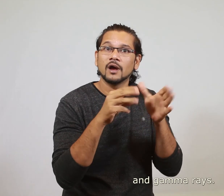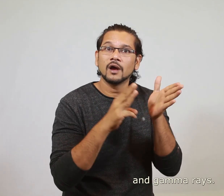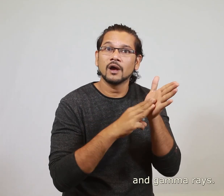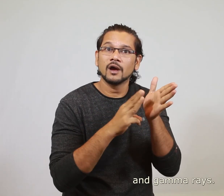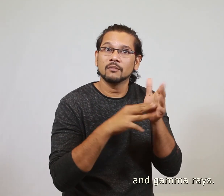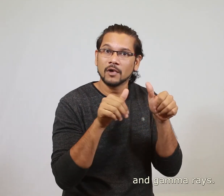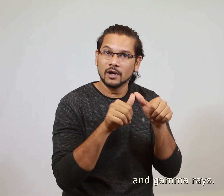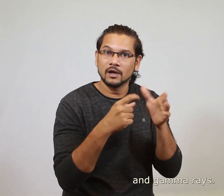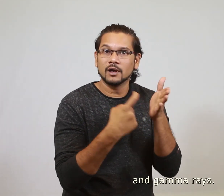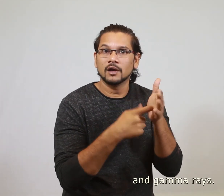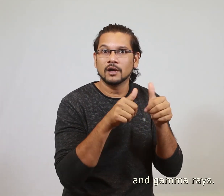and gamma rays.